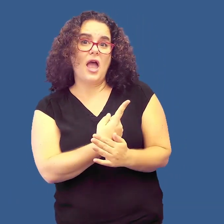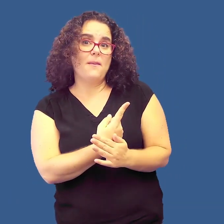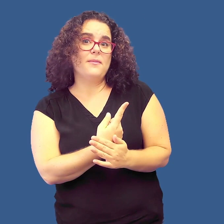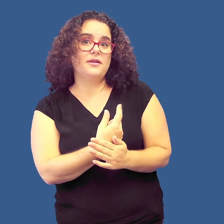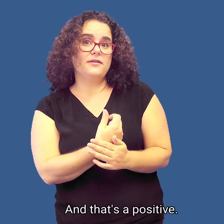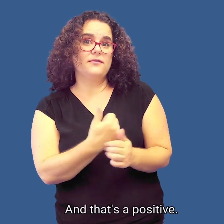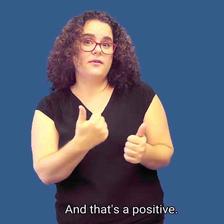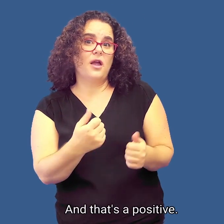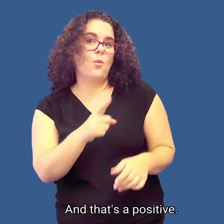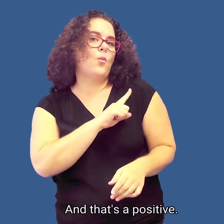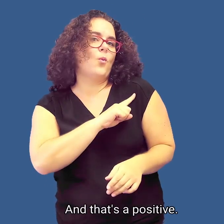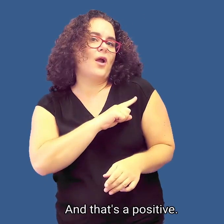And that's a positive.